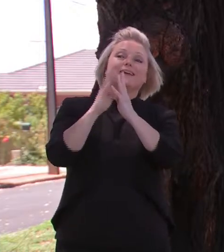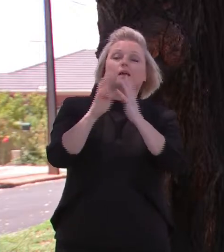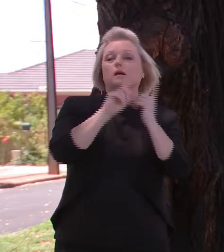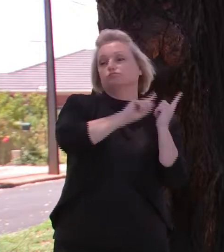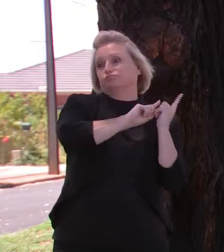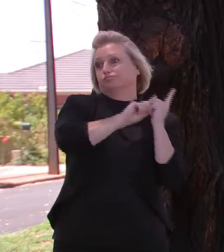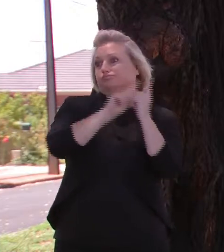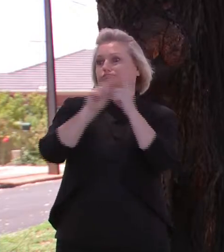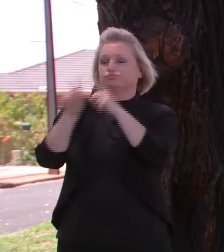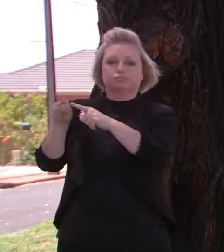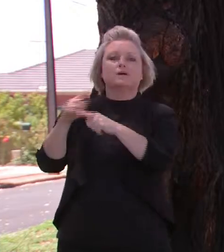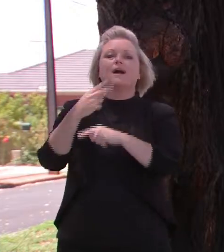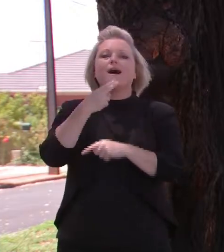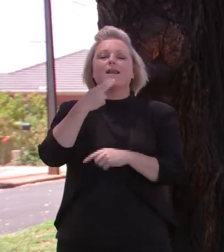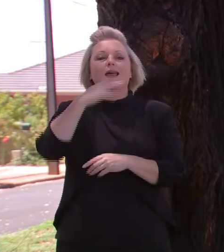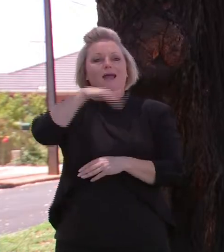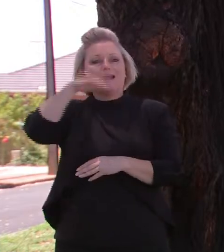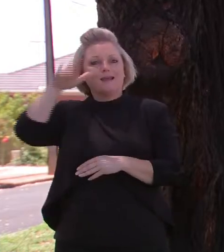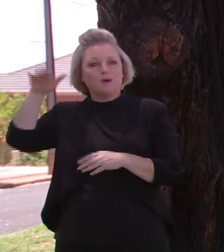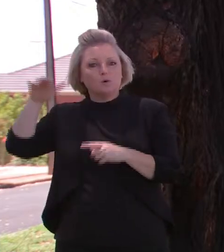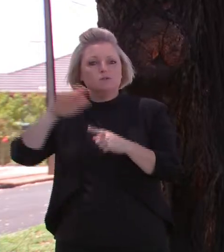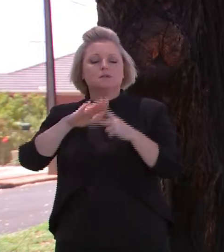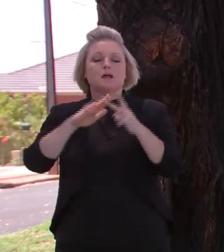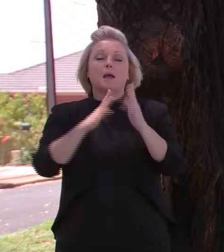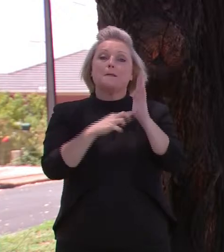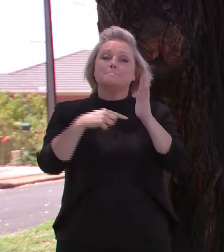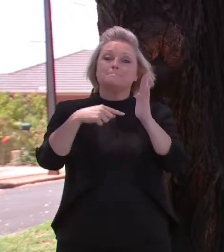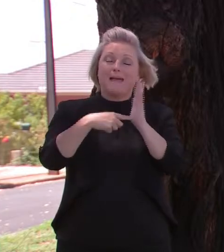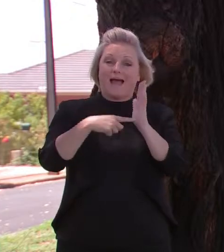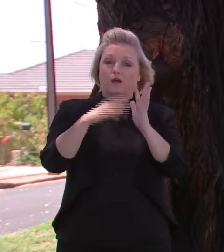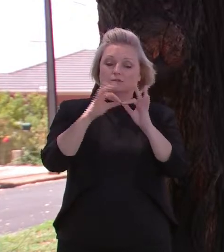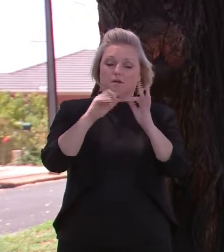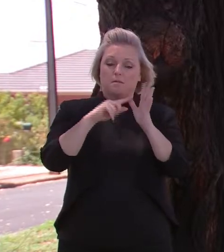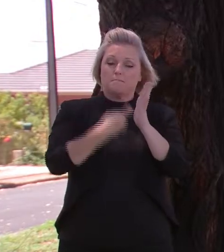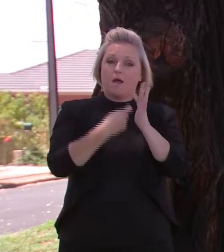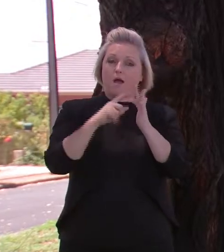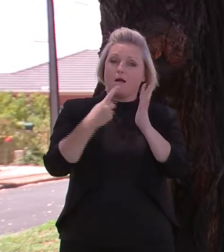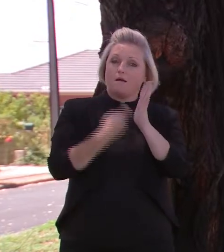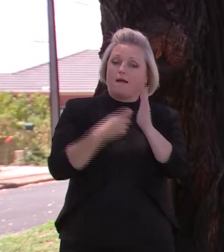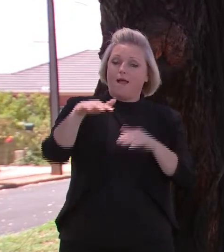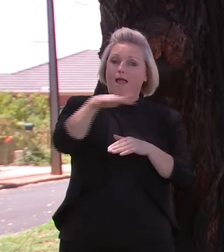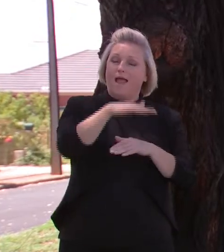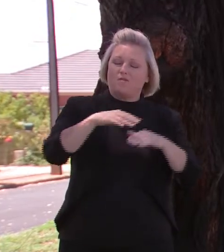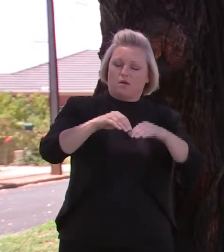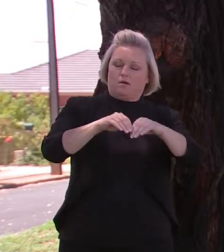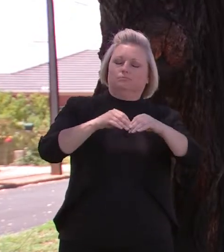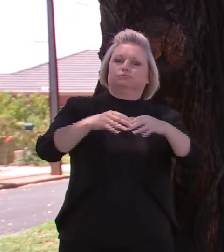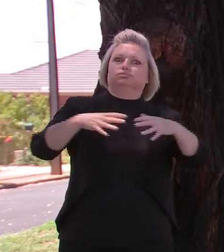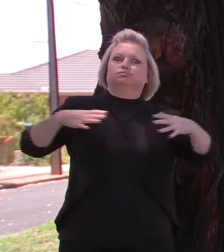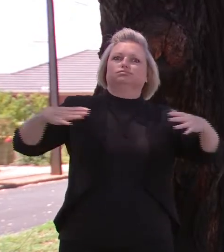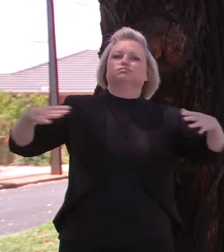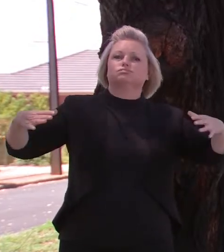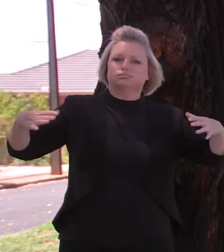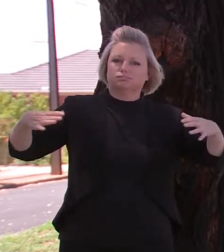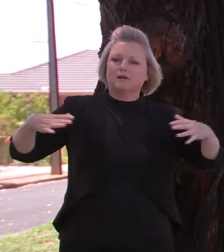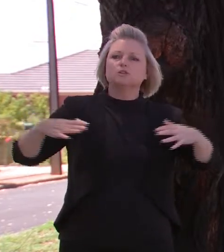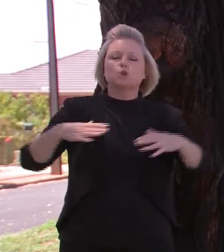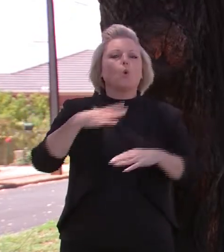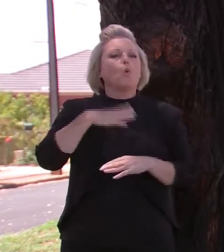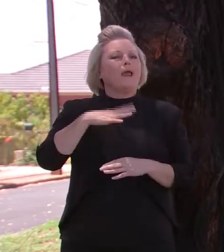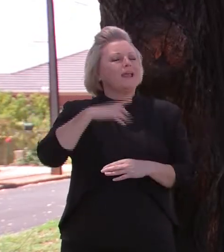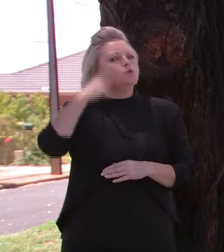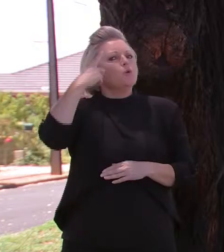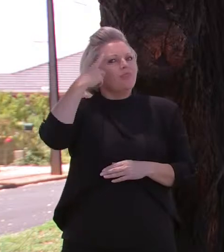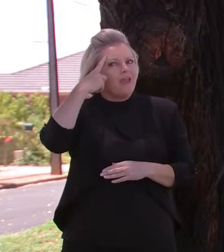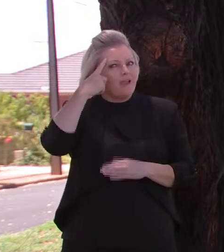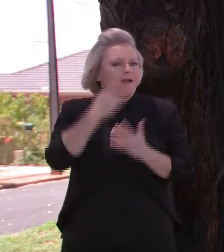Hills. We know that Mount Barker in particular is growing very strongly, and that means that we need to have some alternative solutions. I think the very